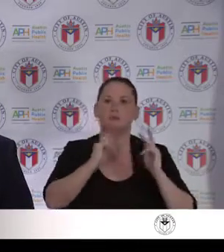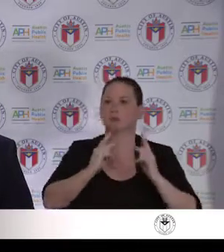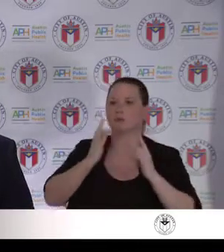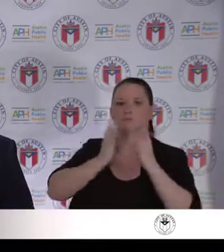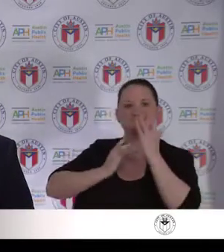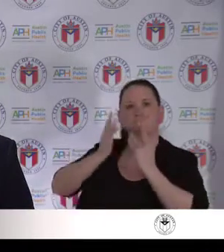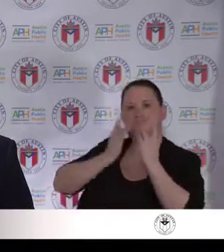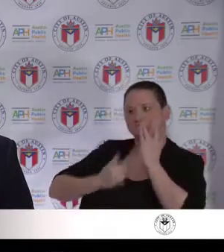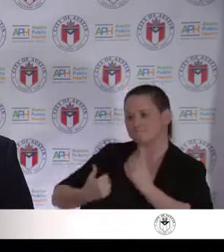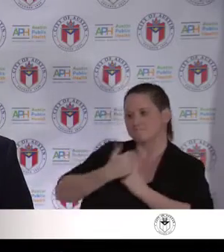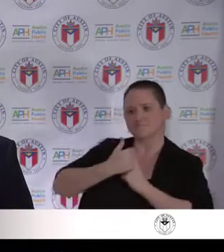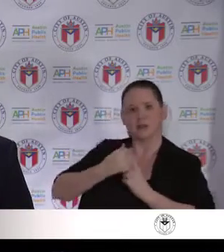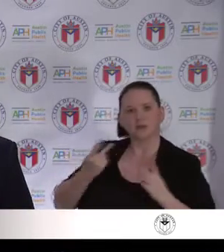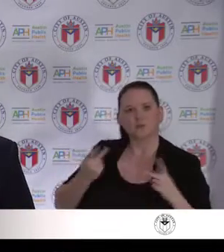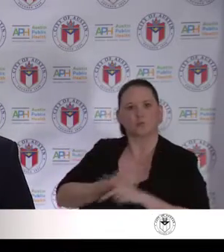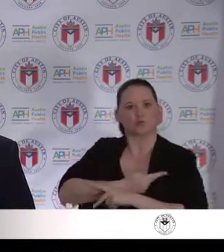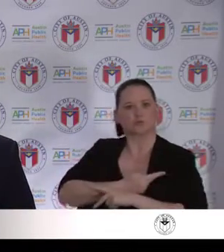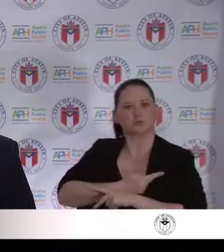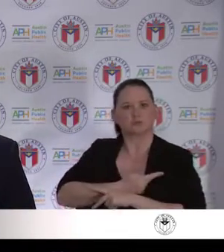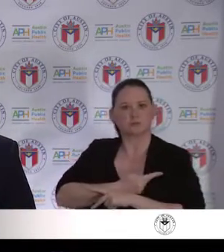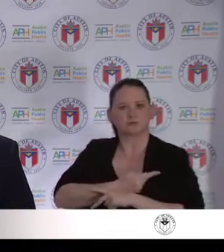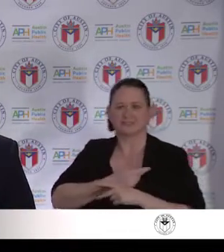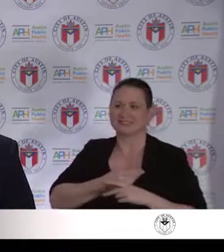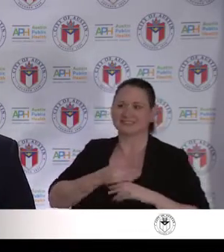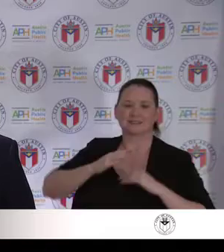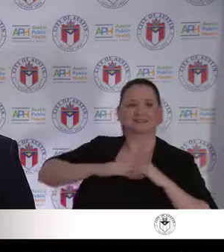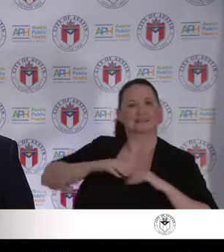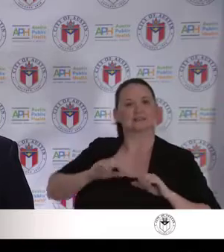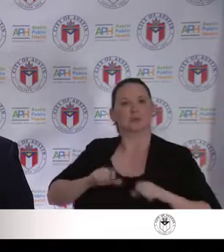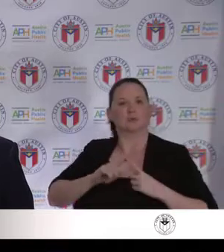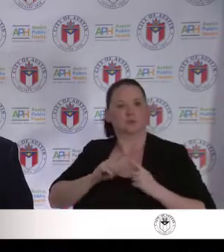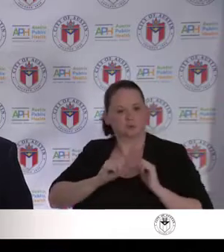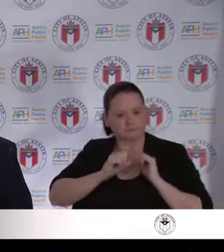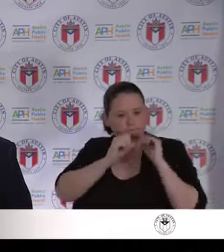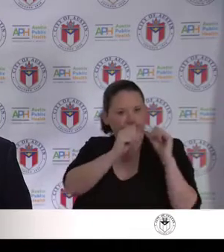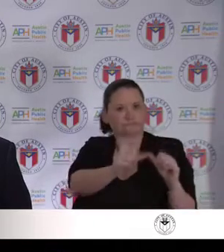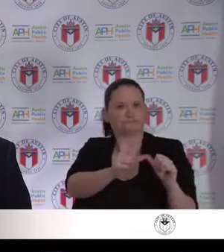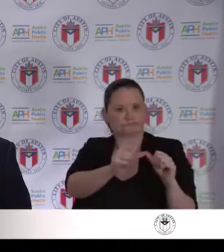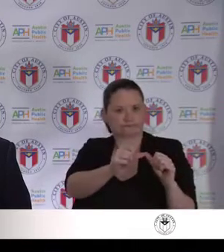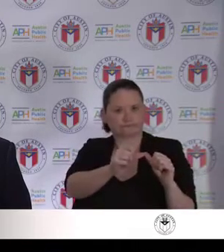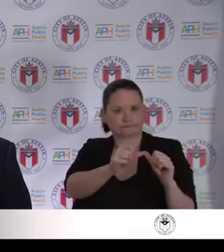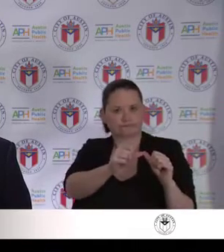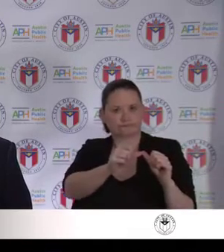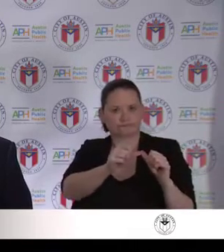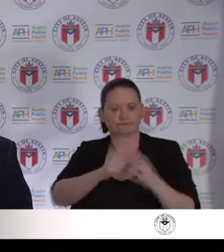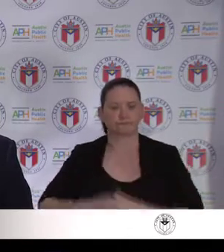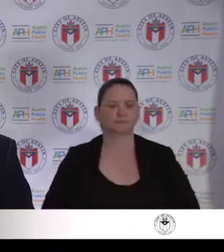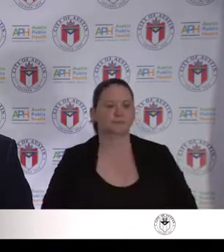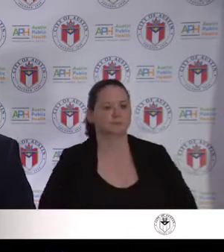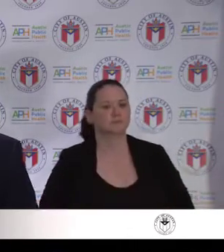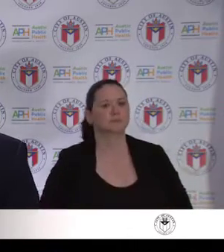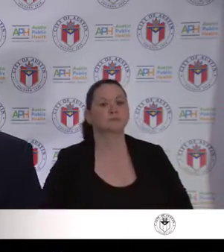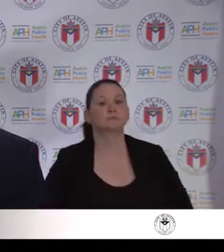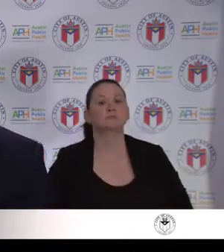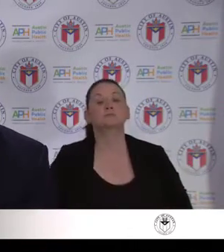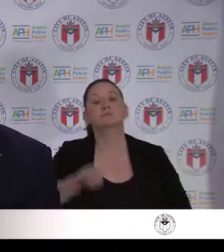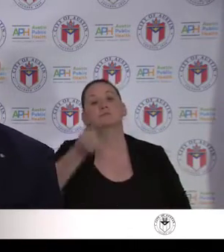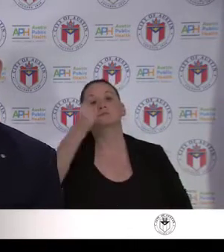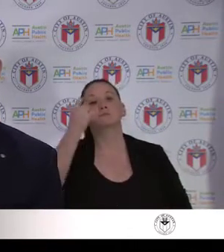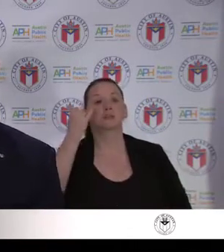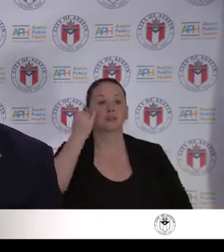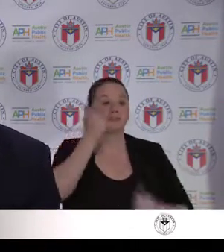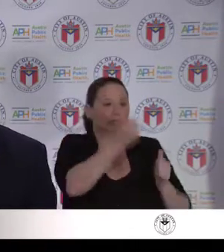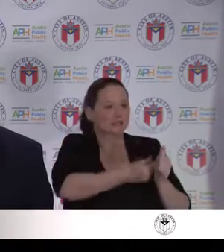the hardest by what's going on and least able to sustain that injury. You know, if we each